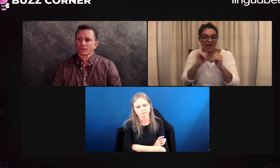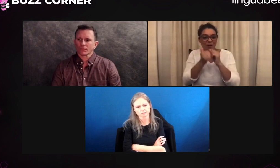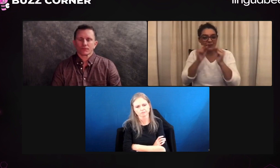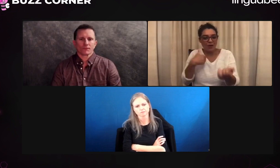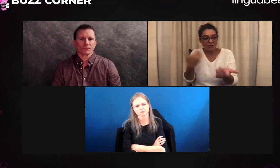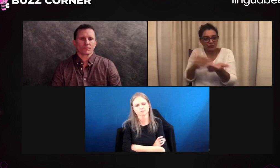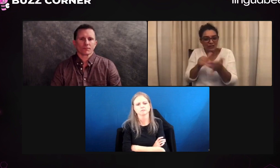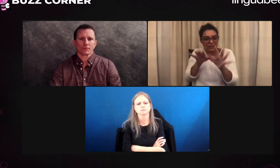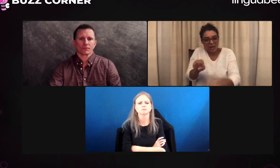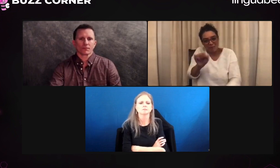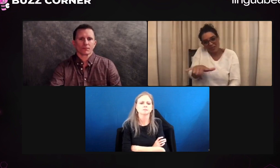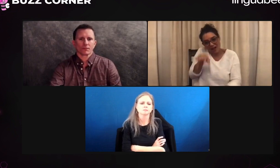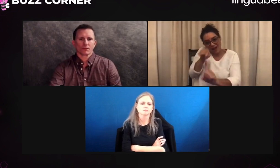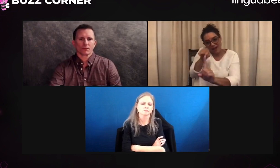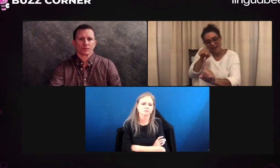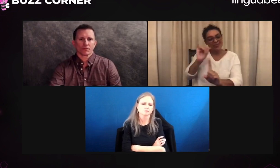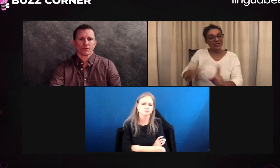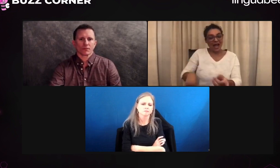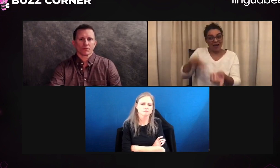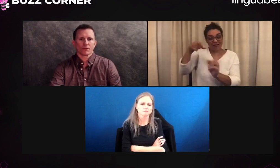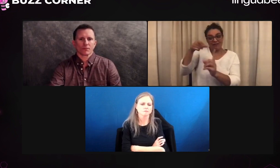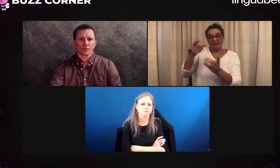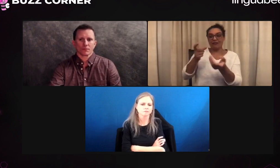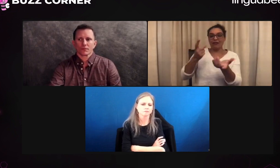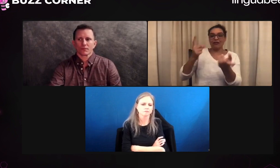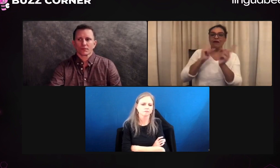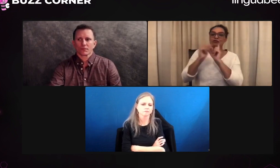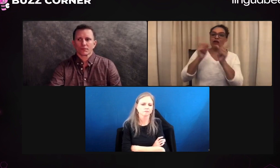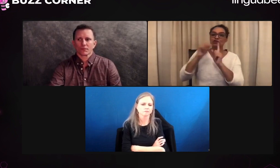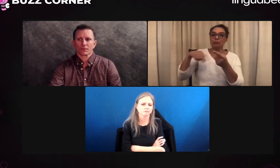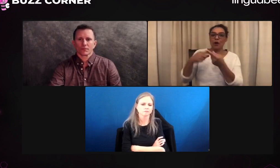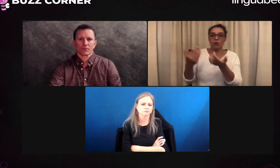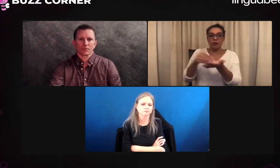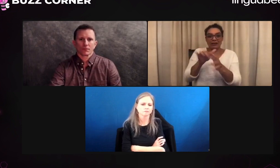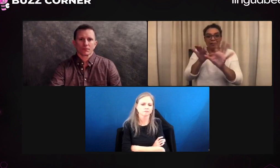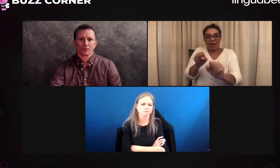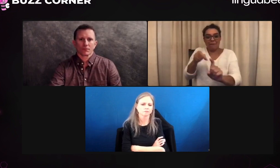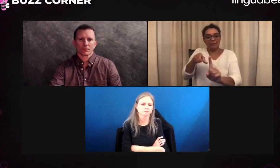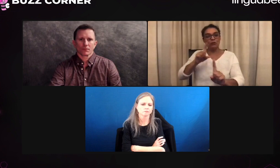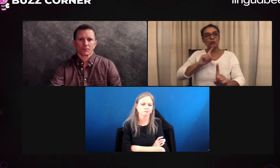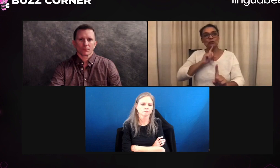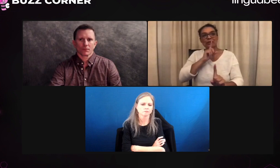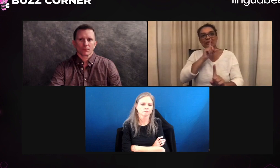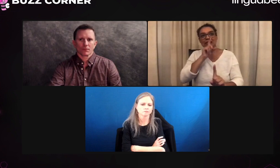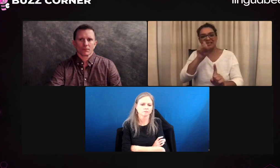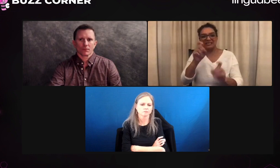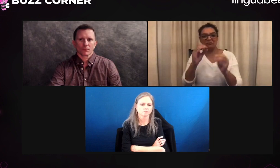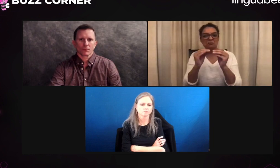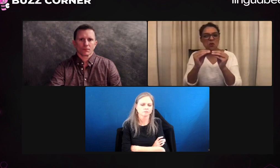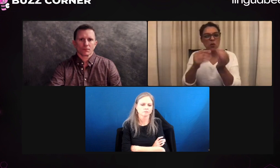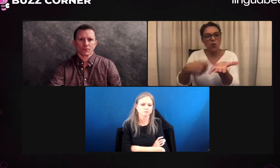how can we take that power back to make it more equal.